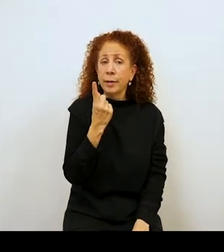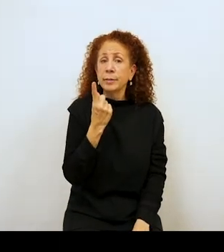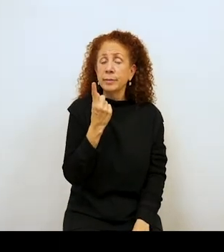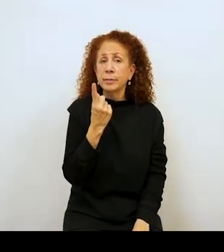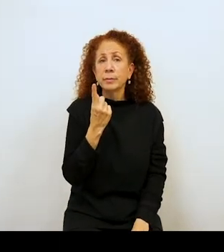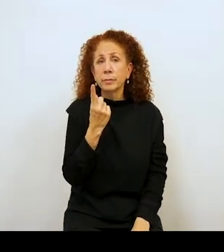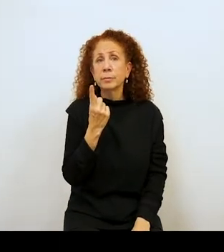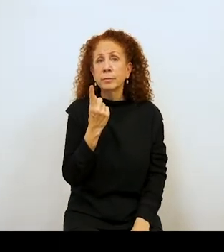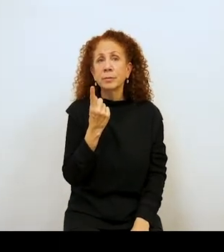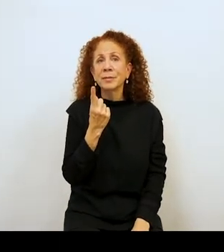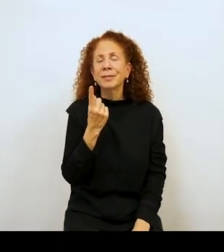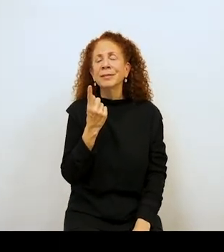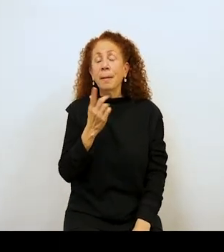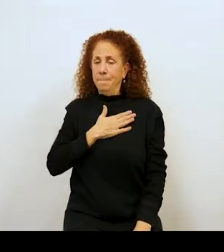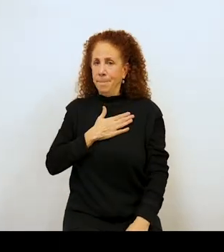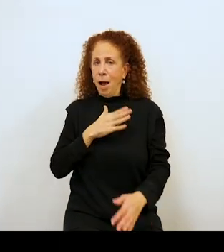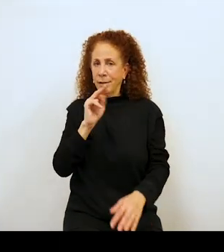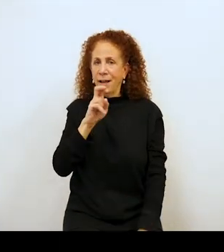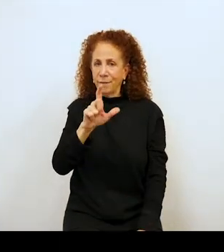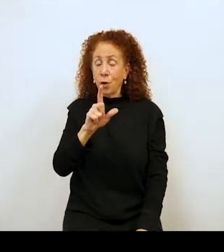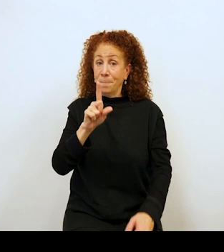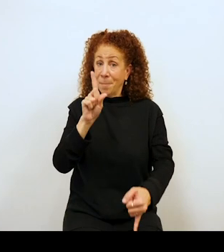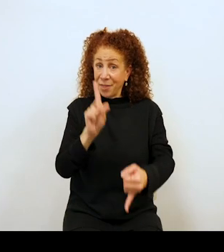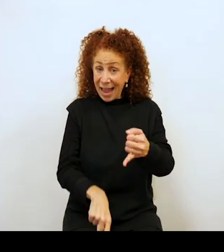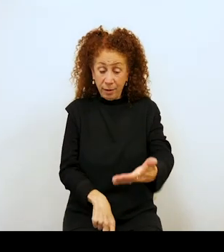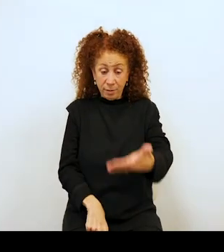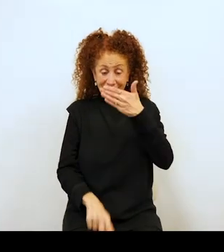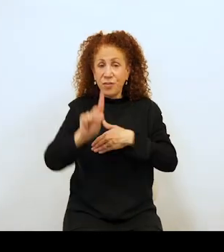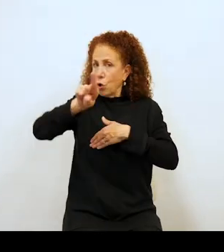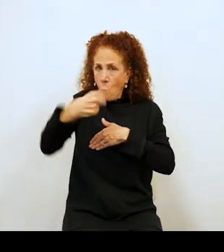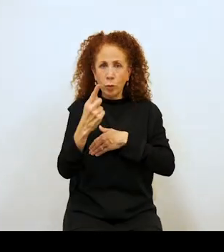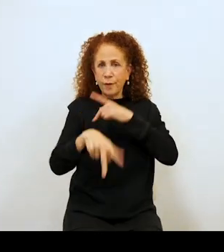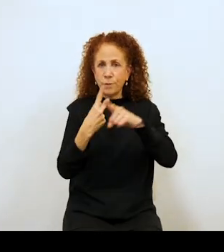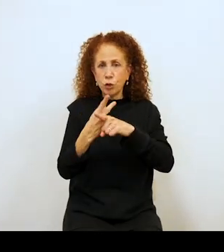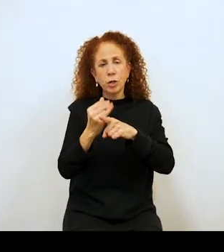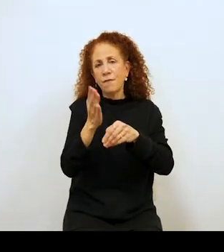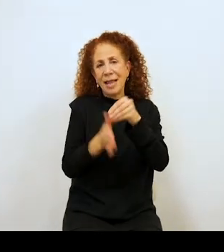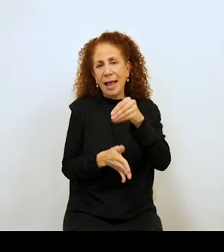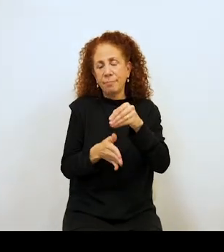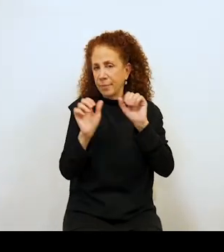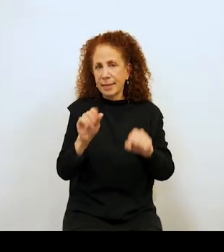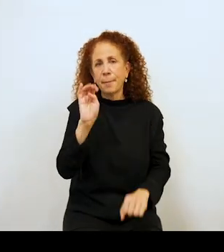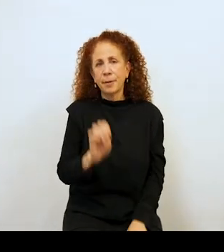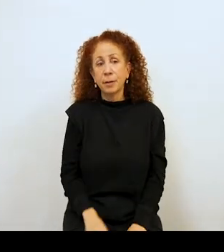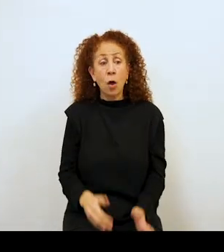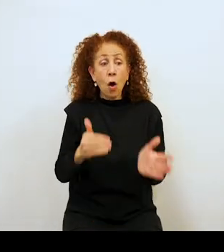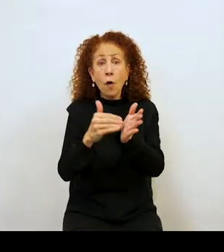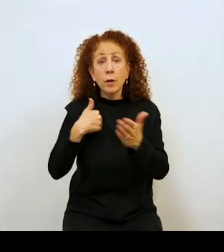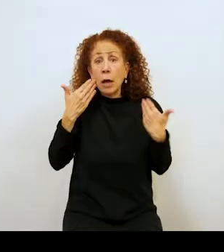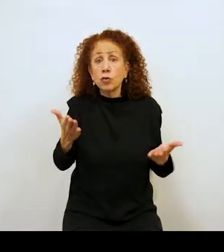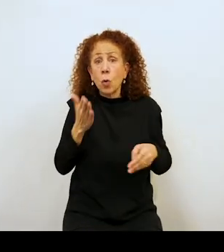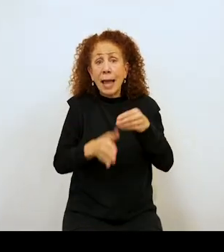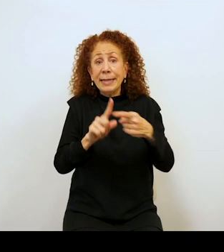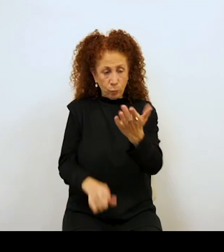certainly always been true for the novels I write. It is the only version of the ending that feels right. And I often don't know what it is until